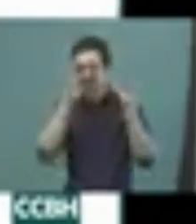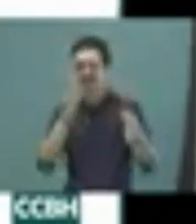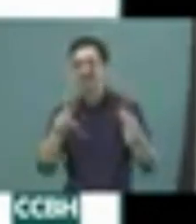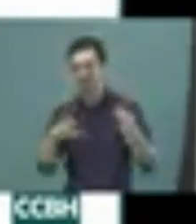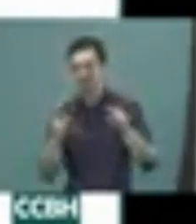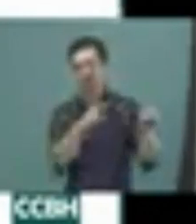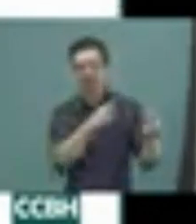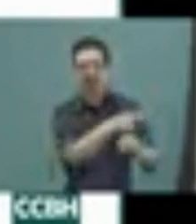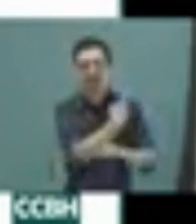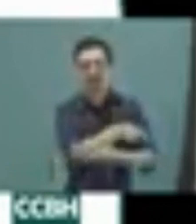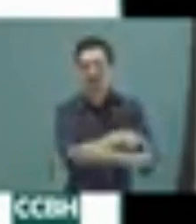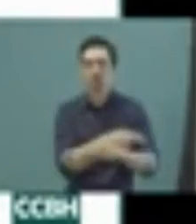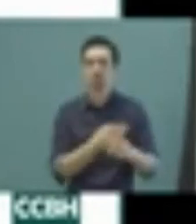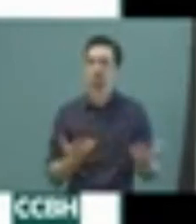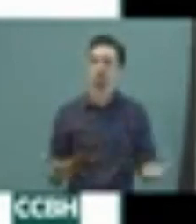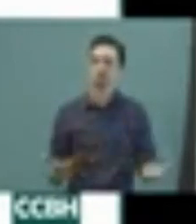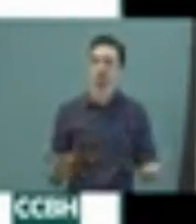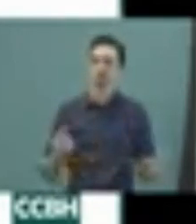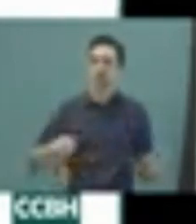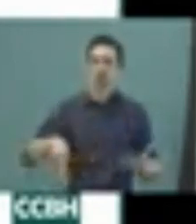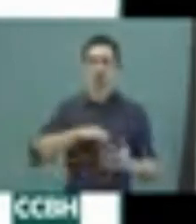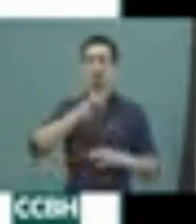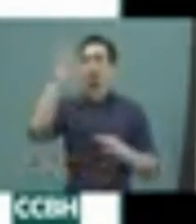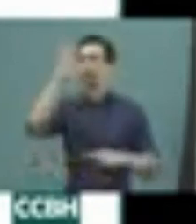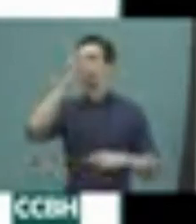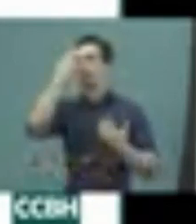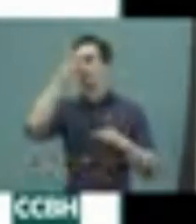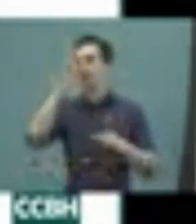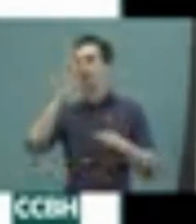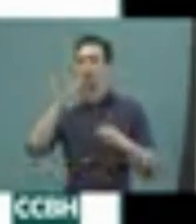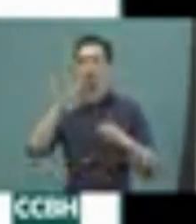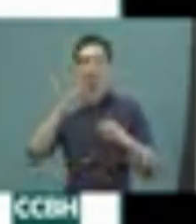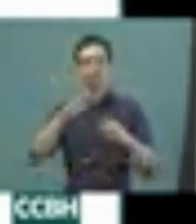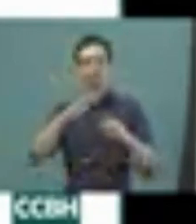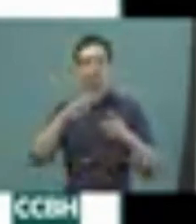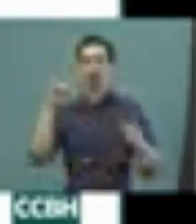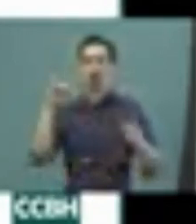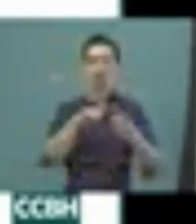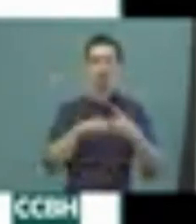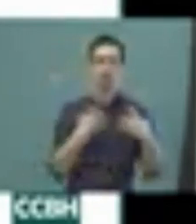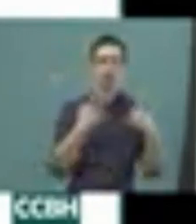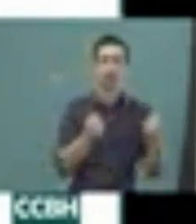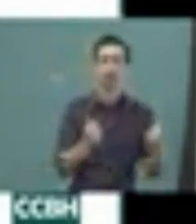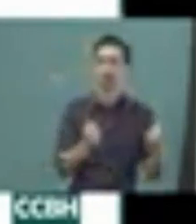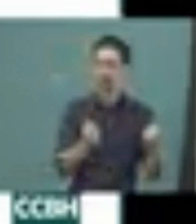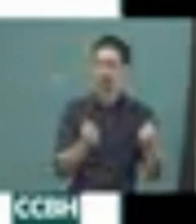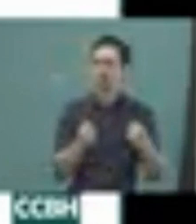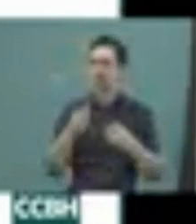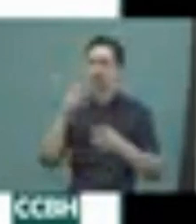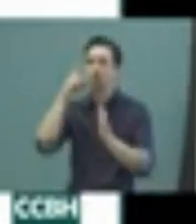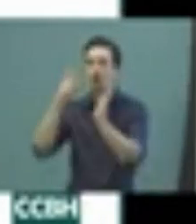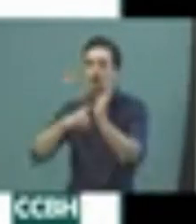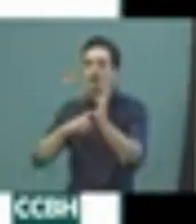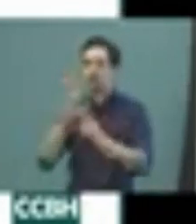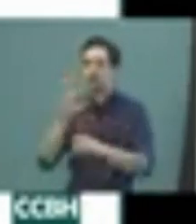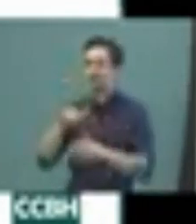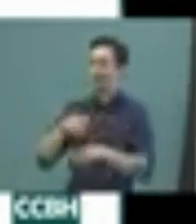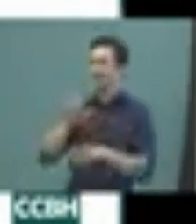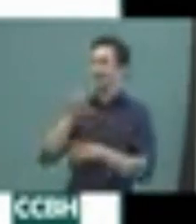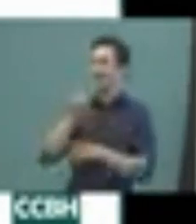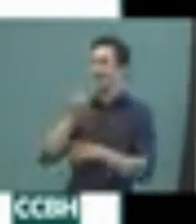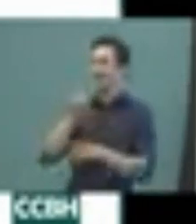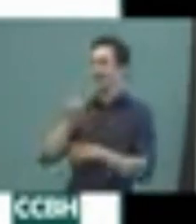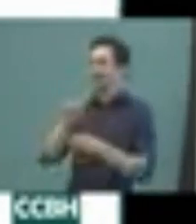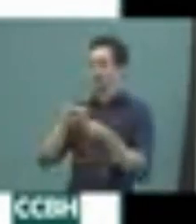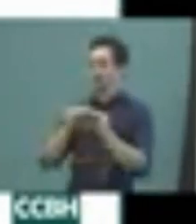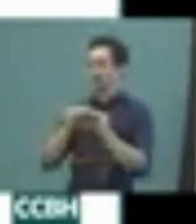result, we don't know that they've been hospitalized until the end of their infection. So you will continue to see these data change over the coming